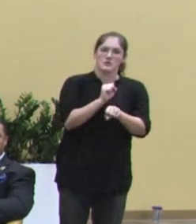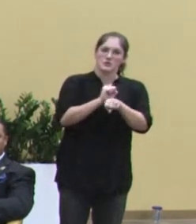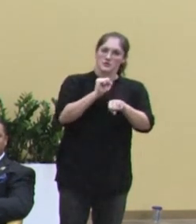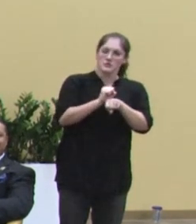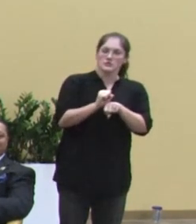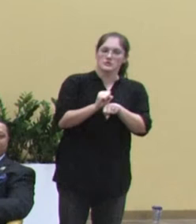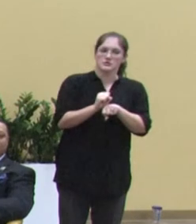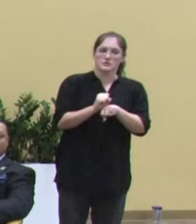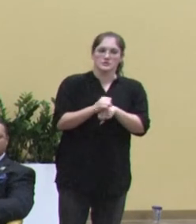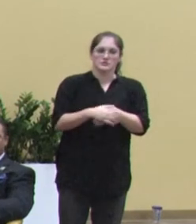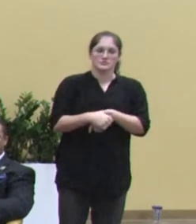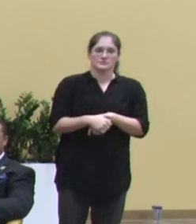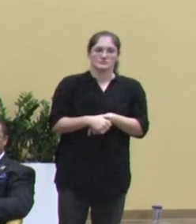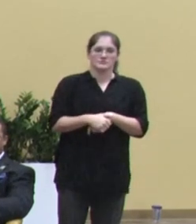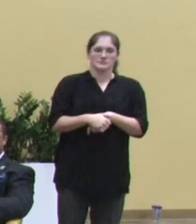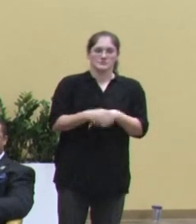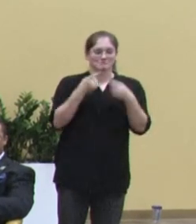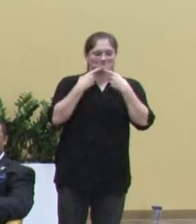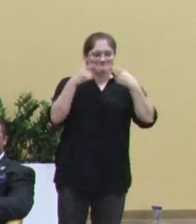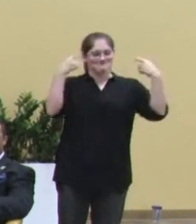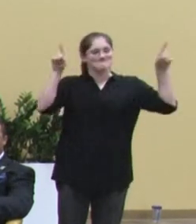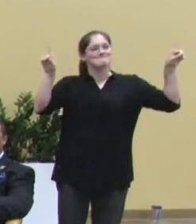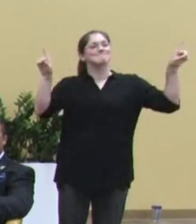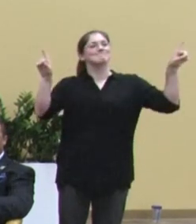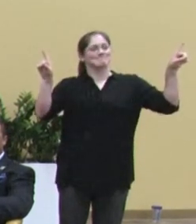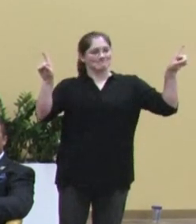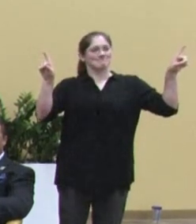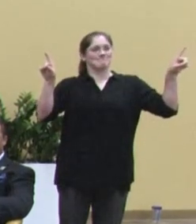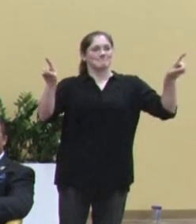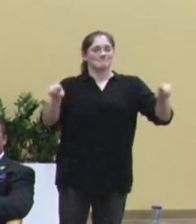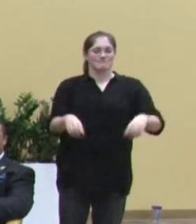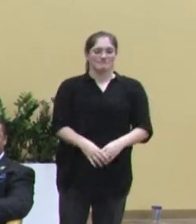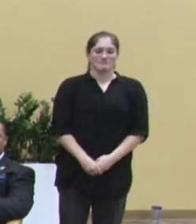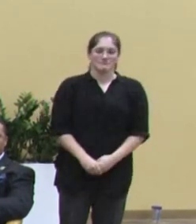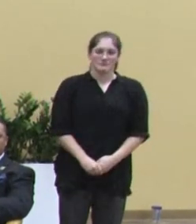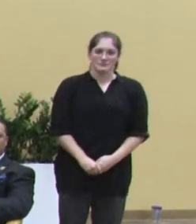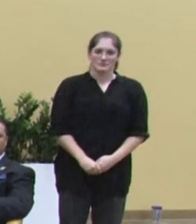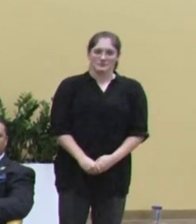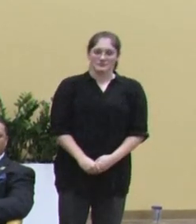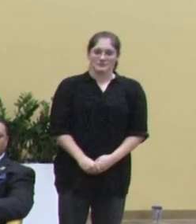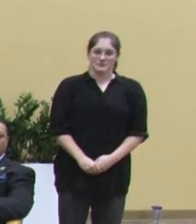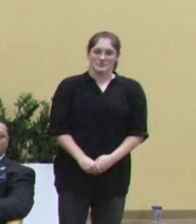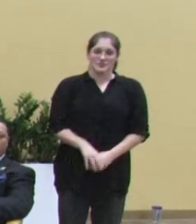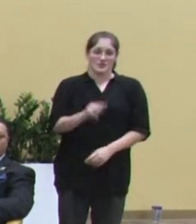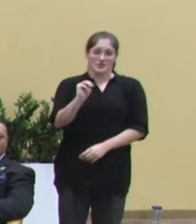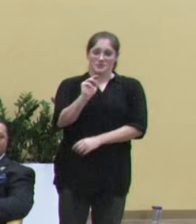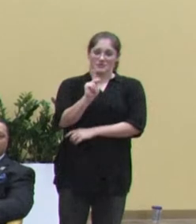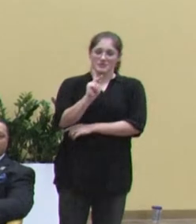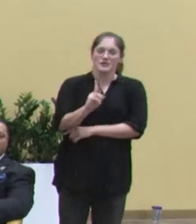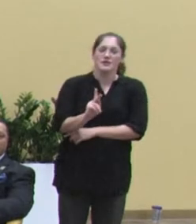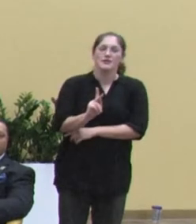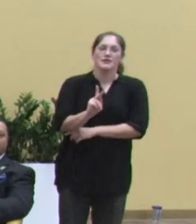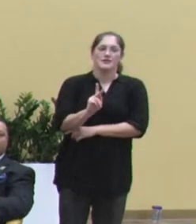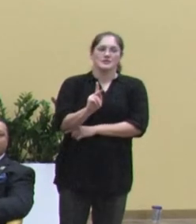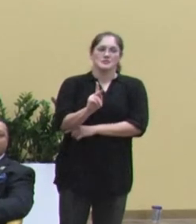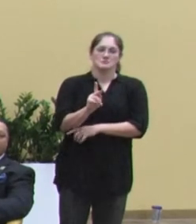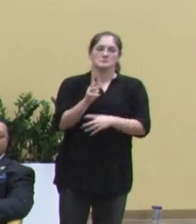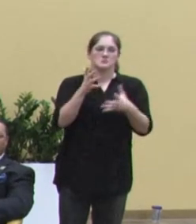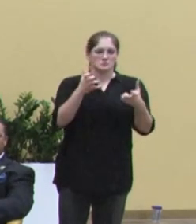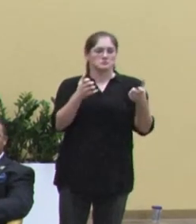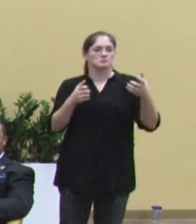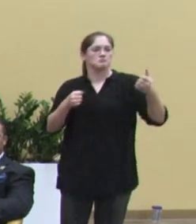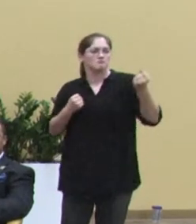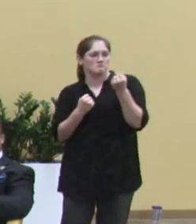and be somebody, I think is something that Dr. King would wholeheartedly be